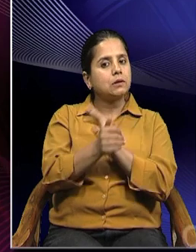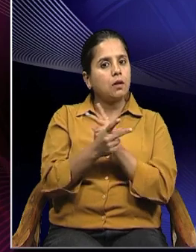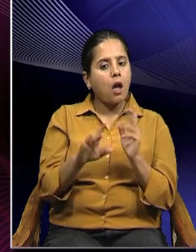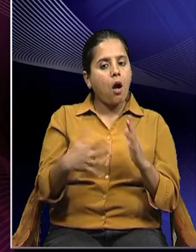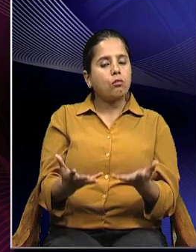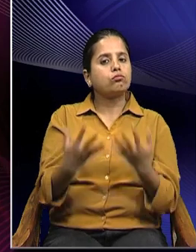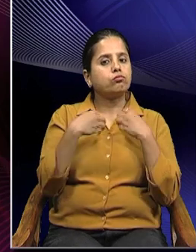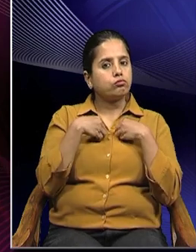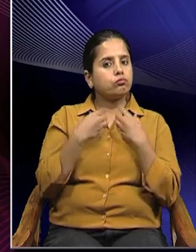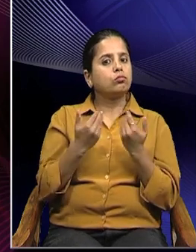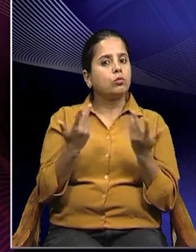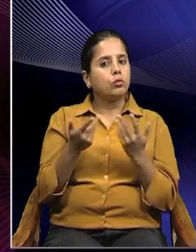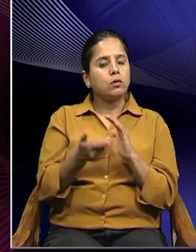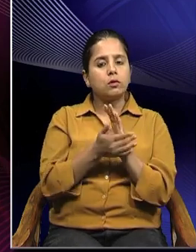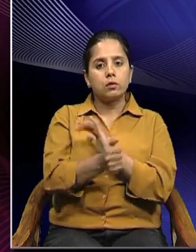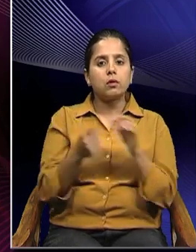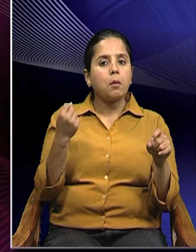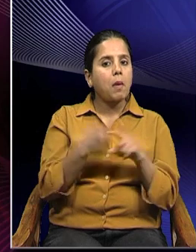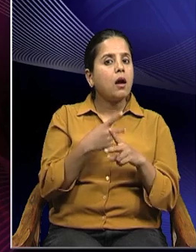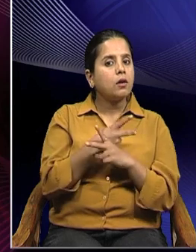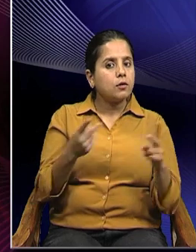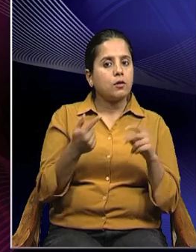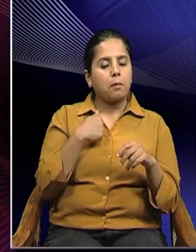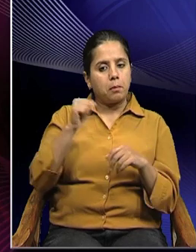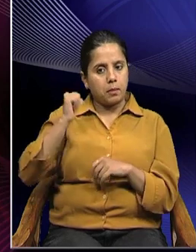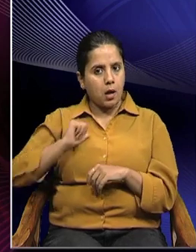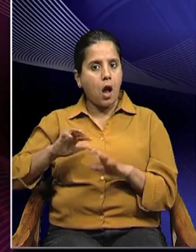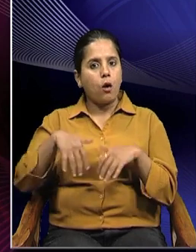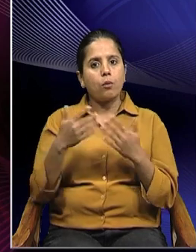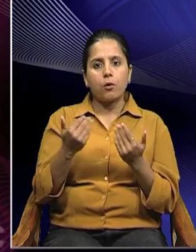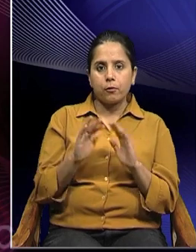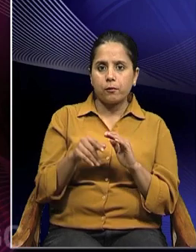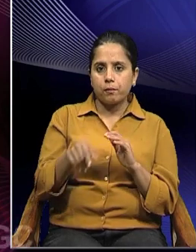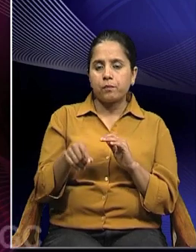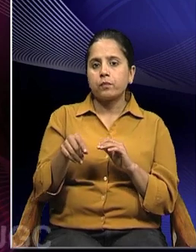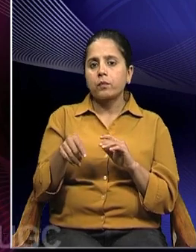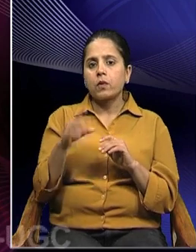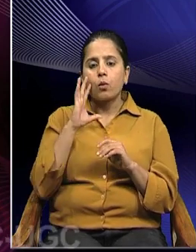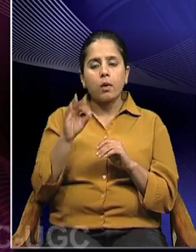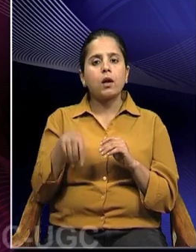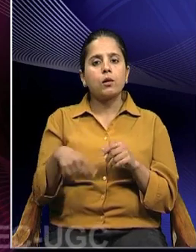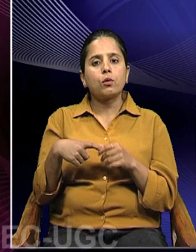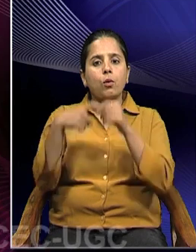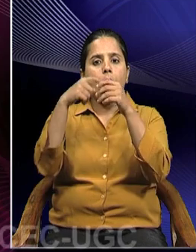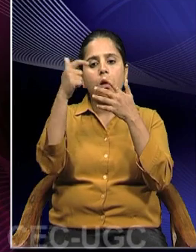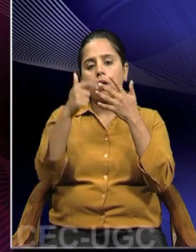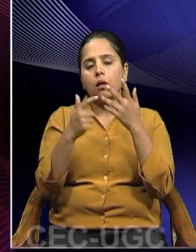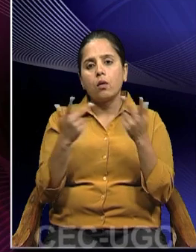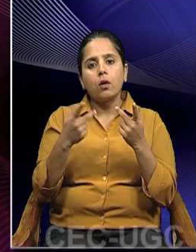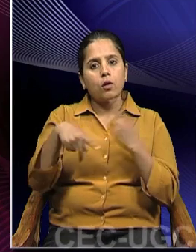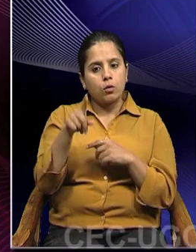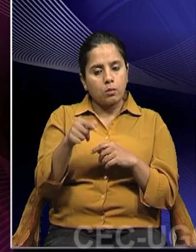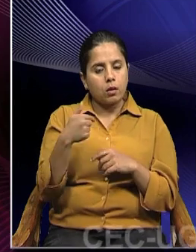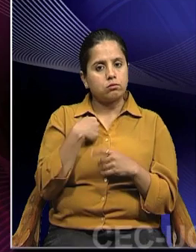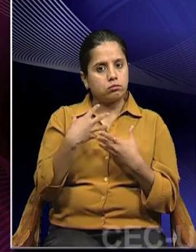inculcate the competence into our personality. What are the key qualities which we should or you should